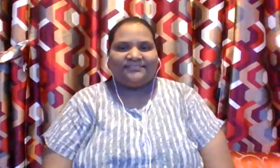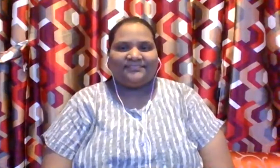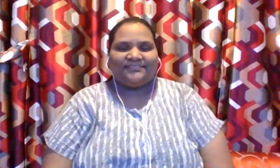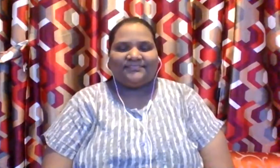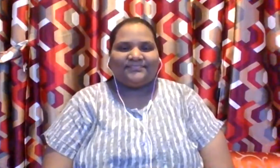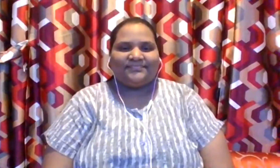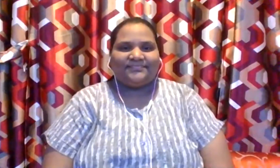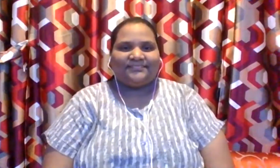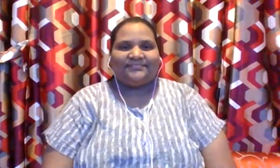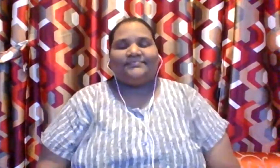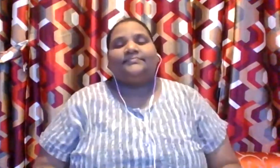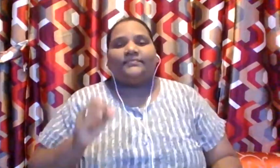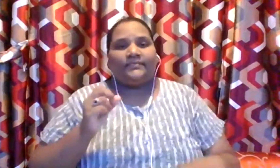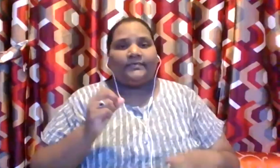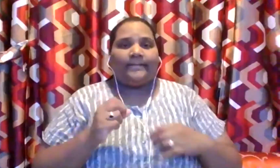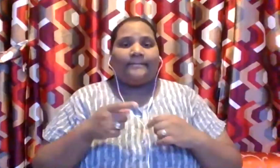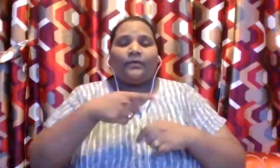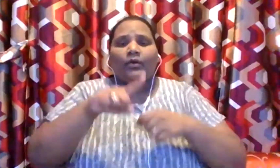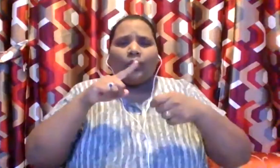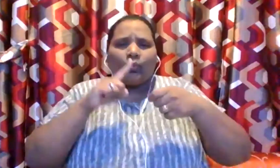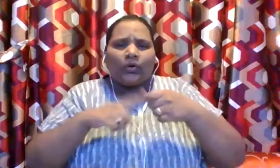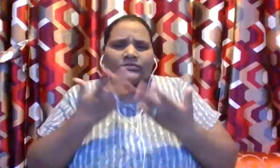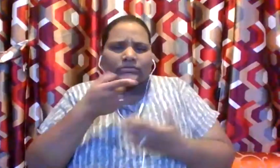Okay, so now the question may arise, why does